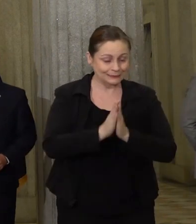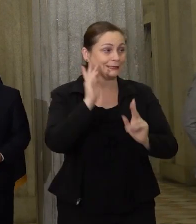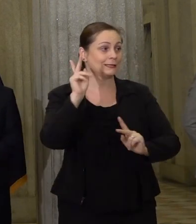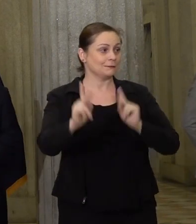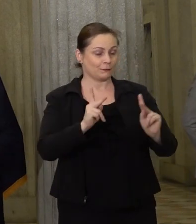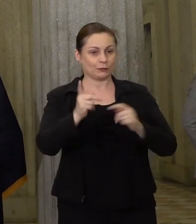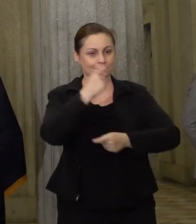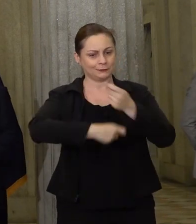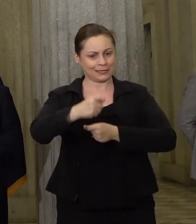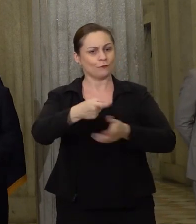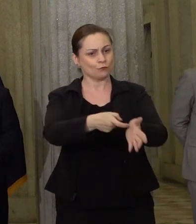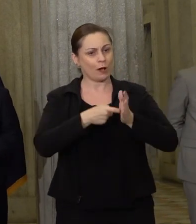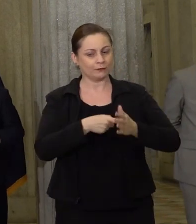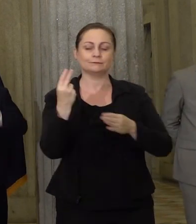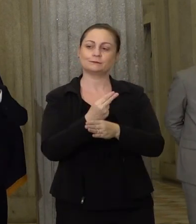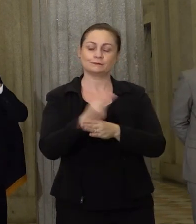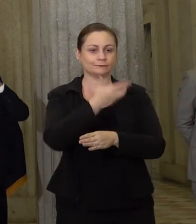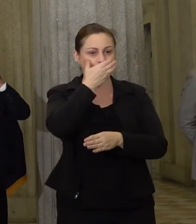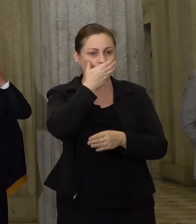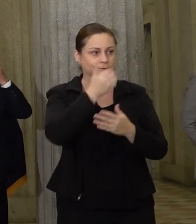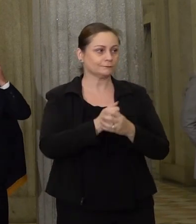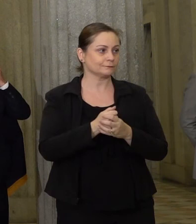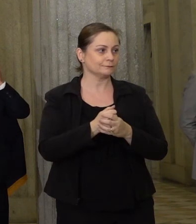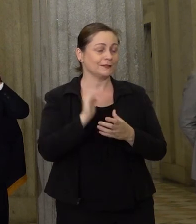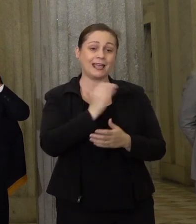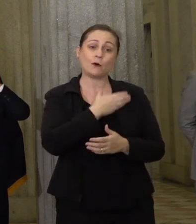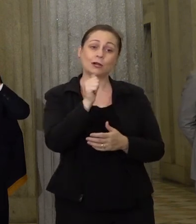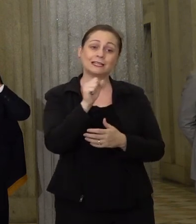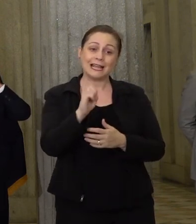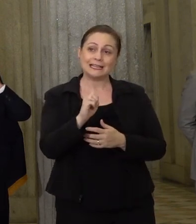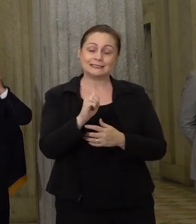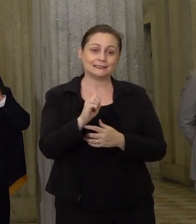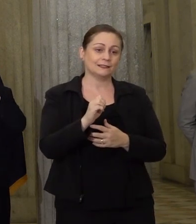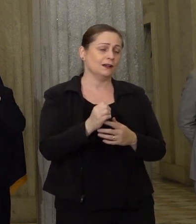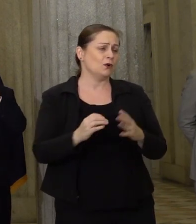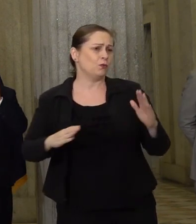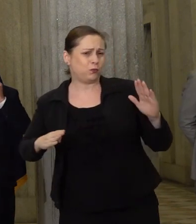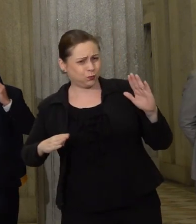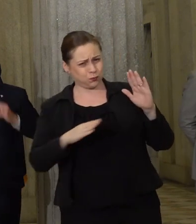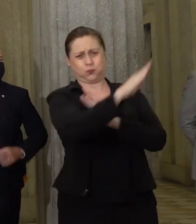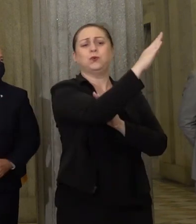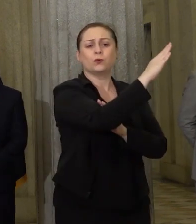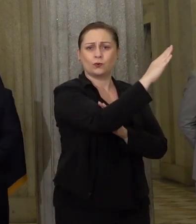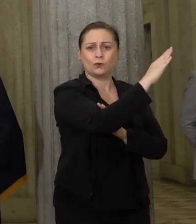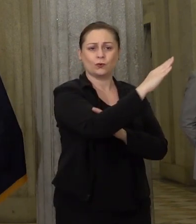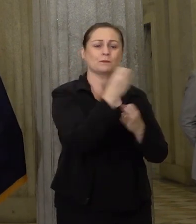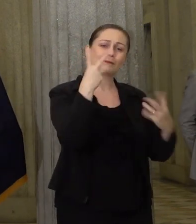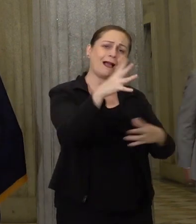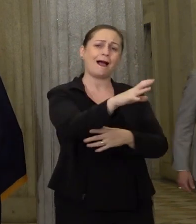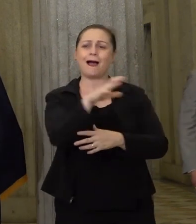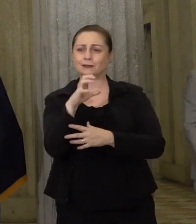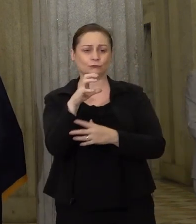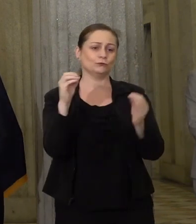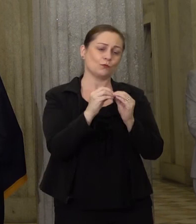instead of mandating people to wear masks, our case count has exploded and hundreds more South Carolinians